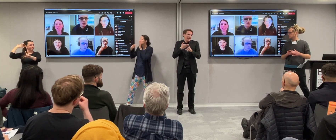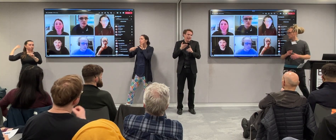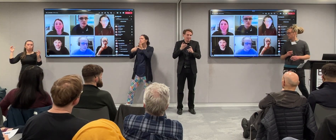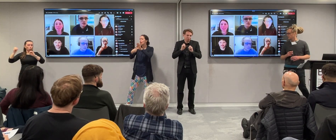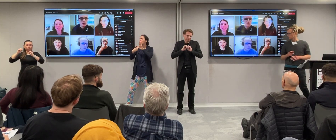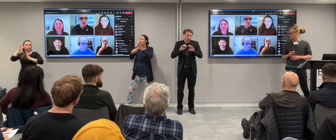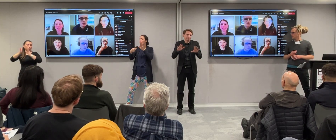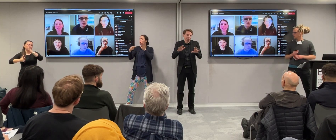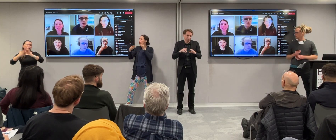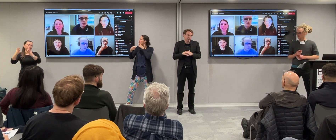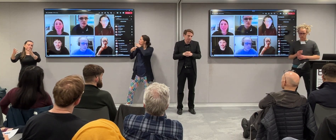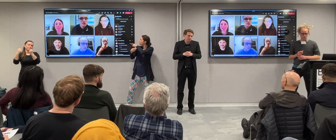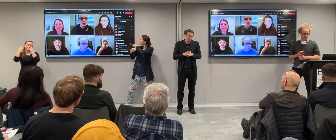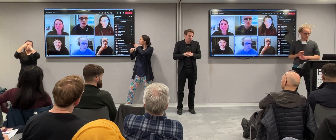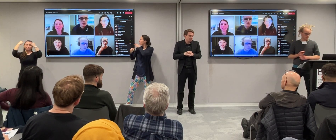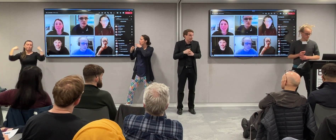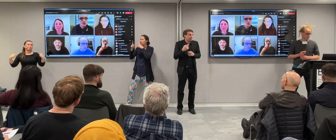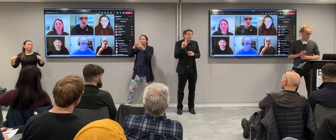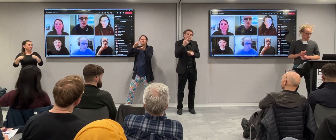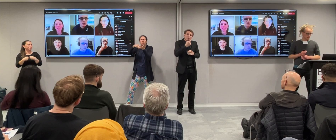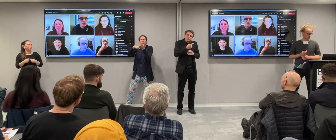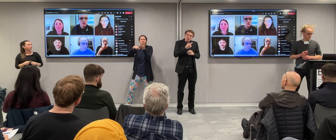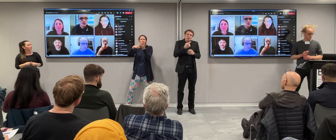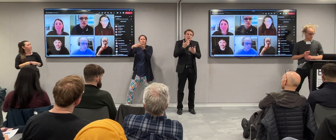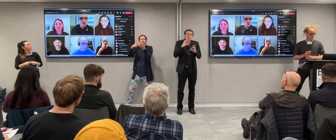also saw like a small